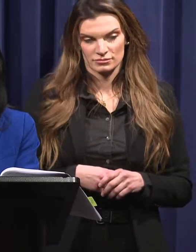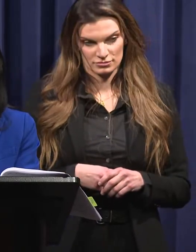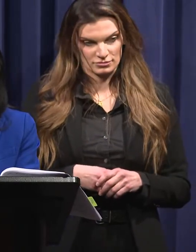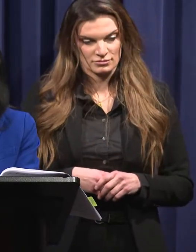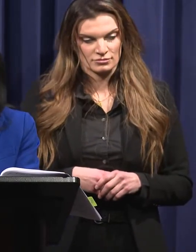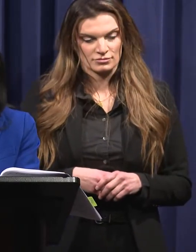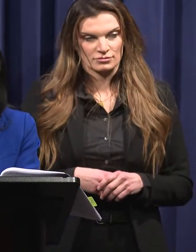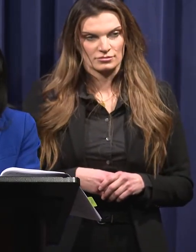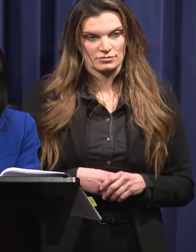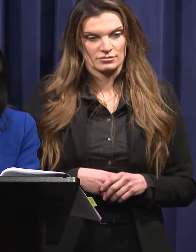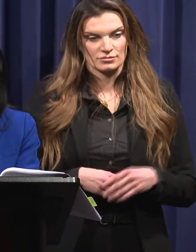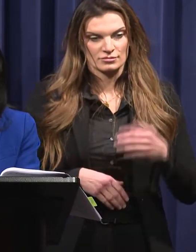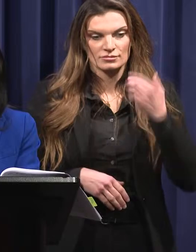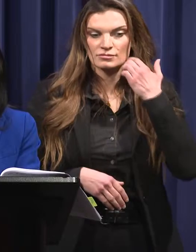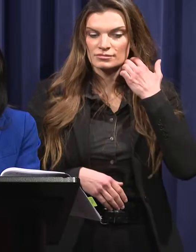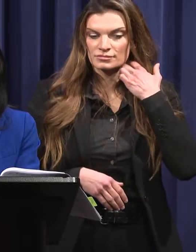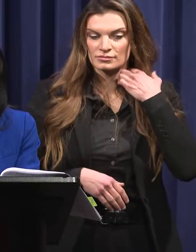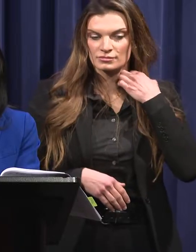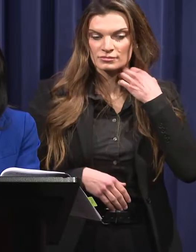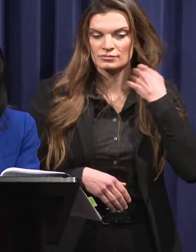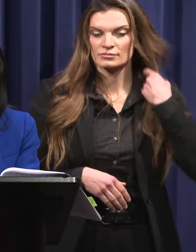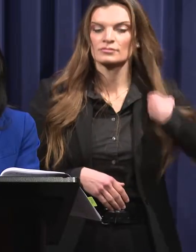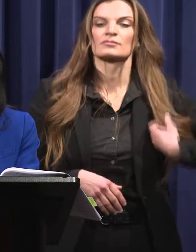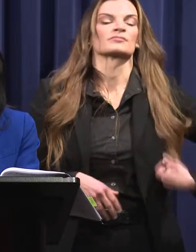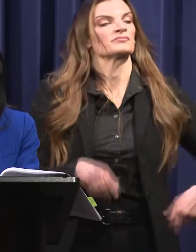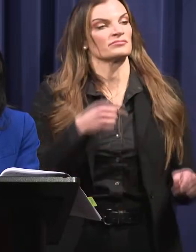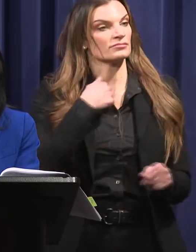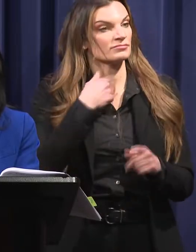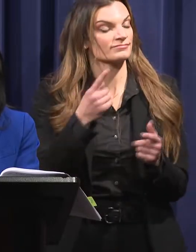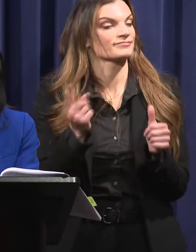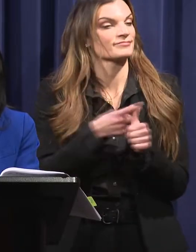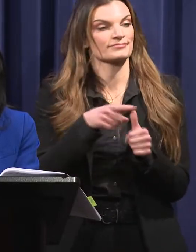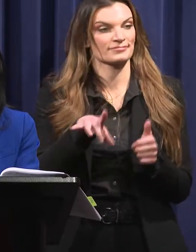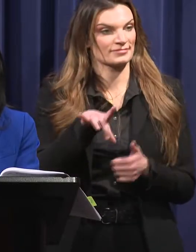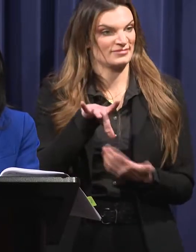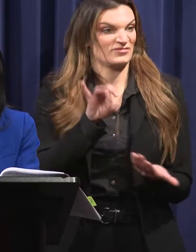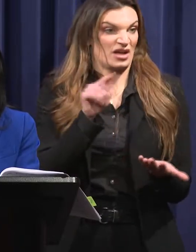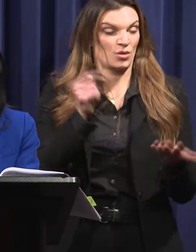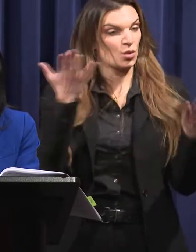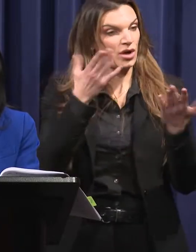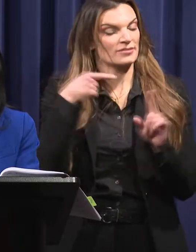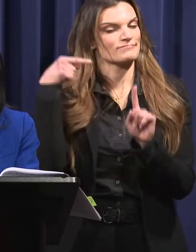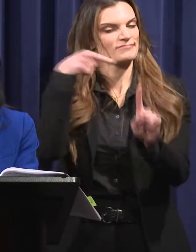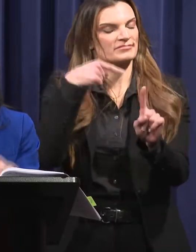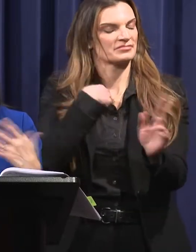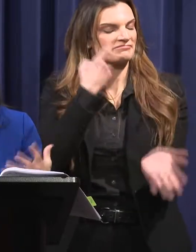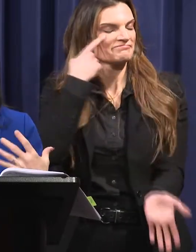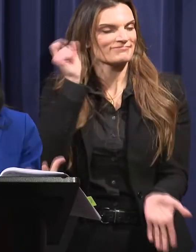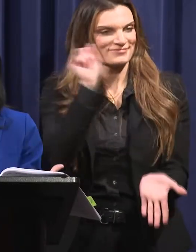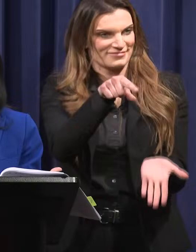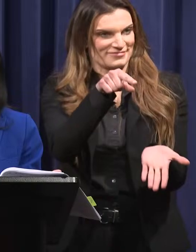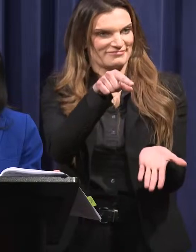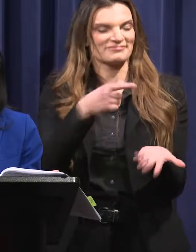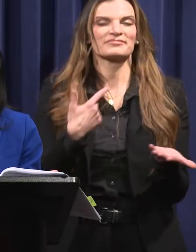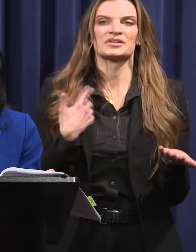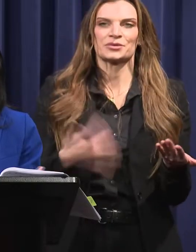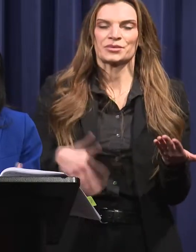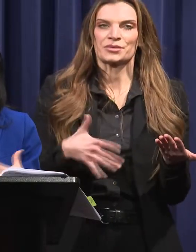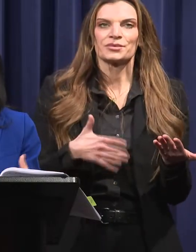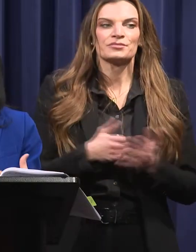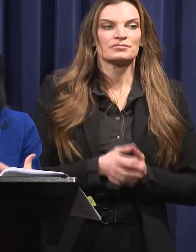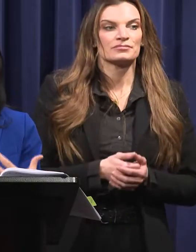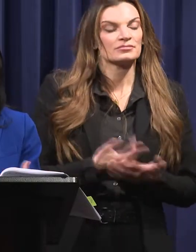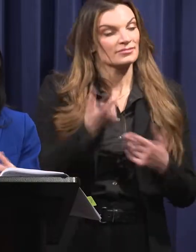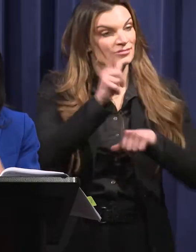discovered early on in this efforts was this. Of course, these alleged crimes